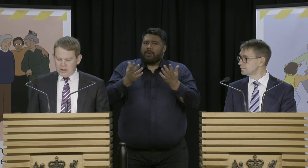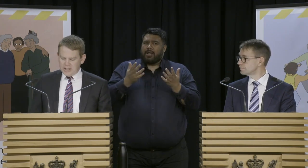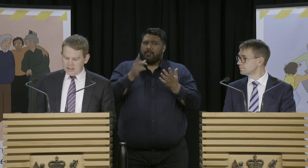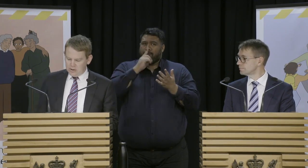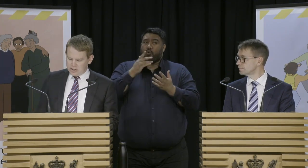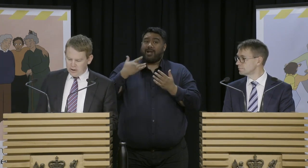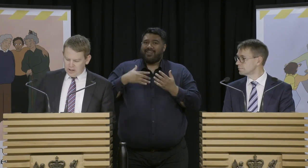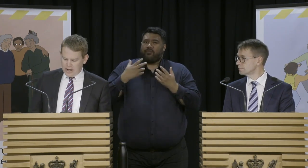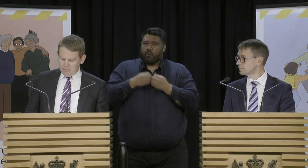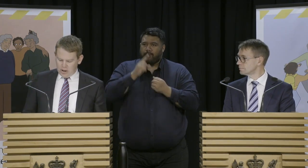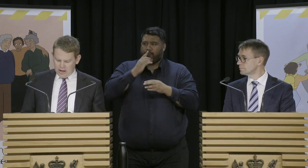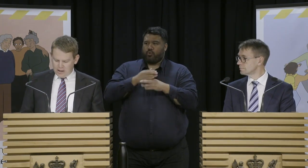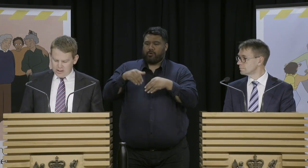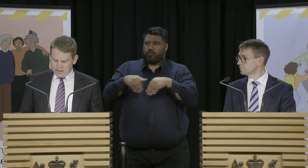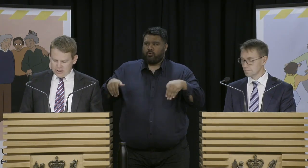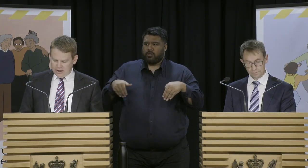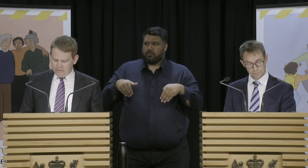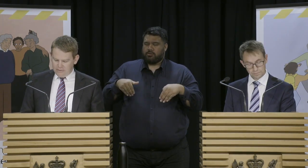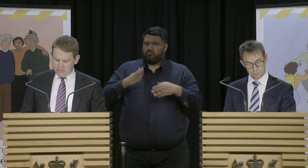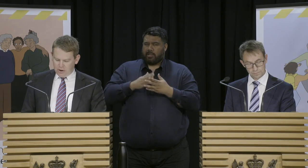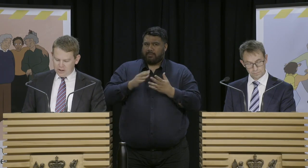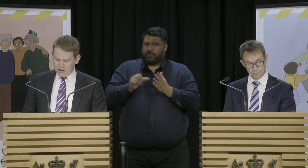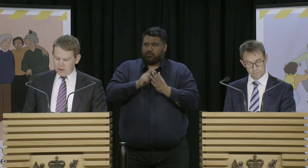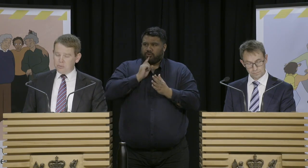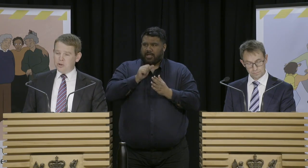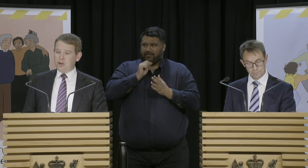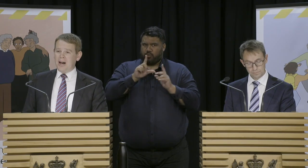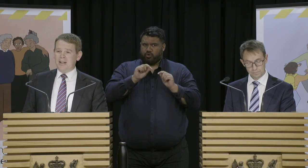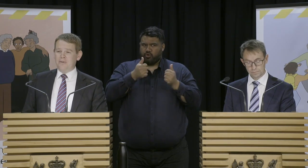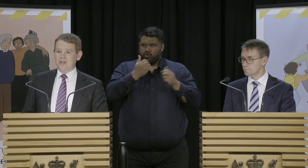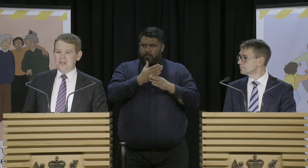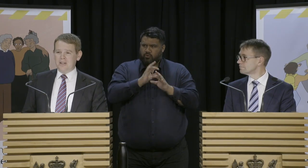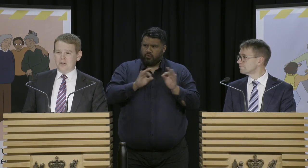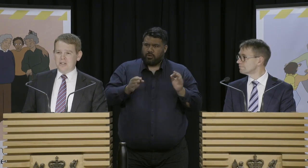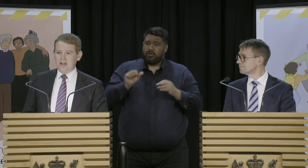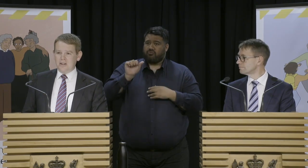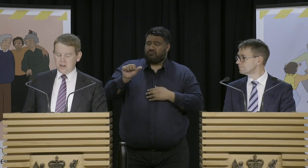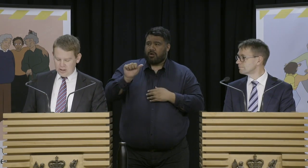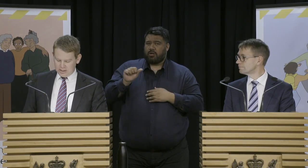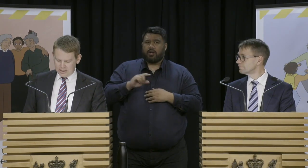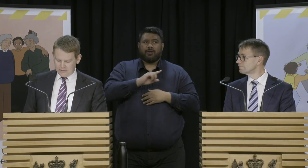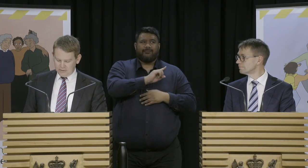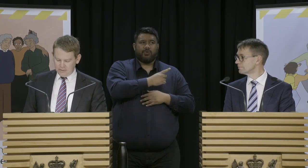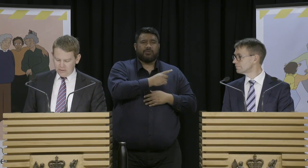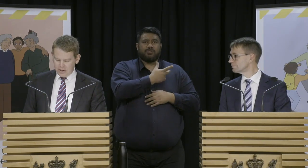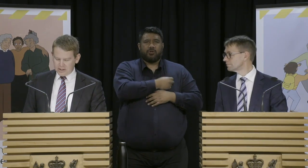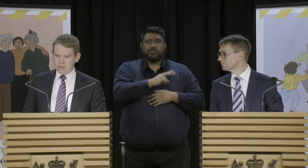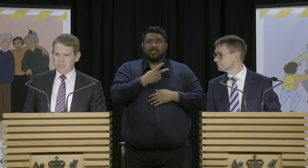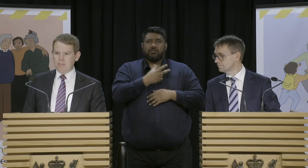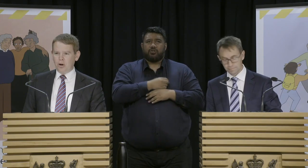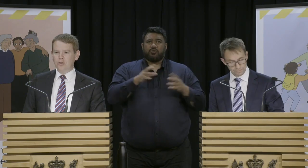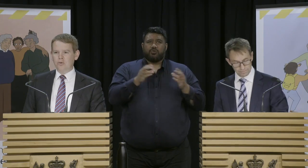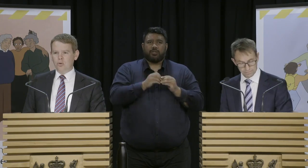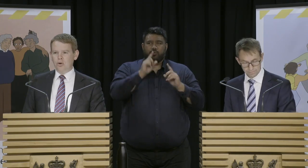the denominator there is. No, I think, I think you can't add the first and second dose together. So it's